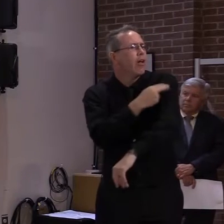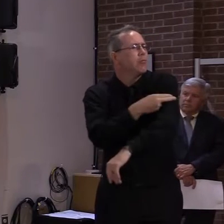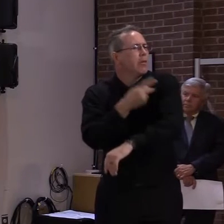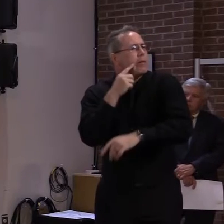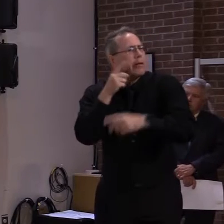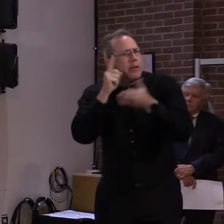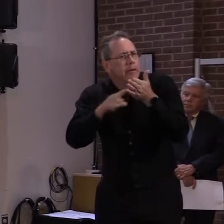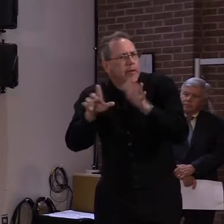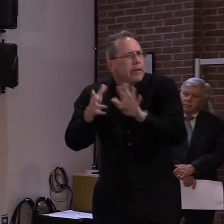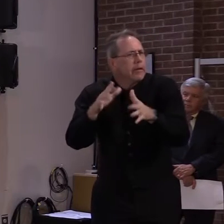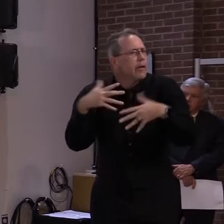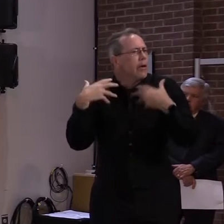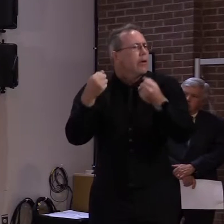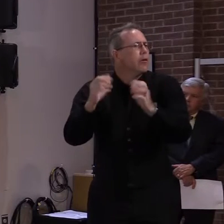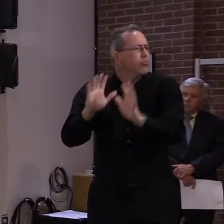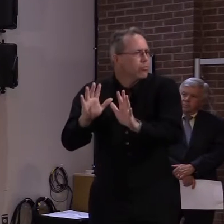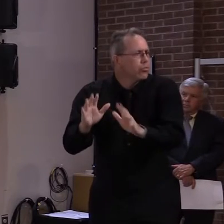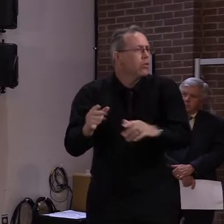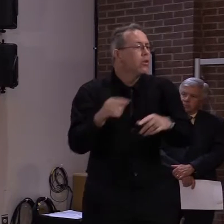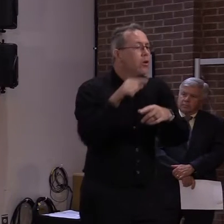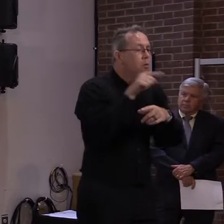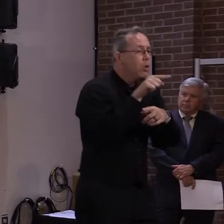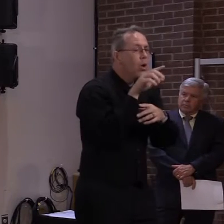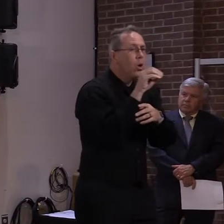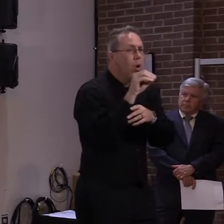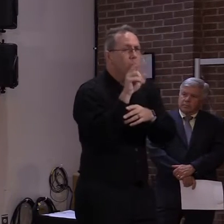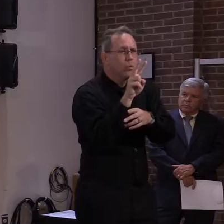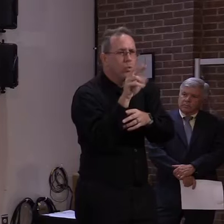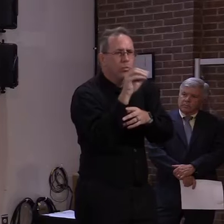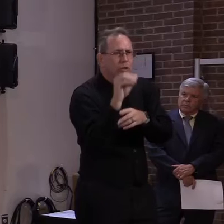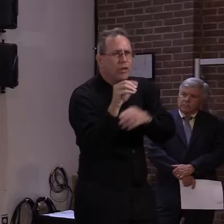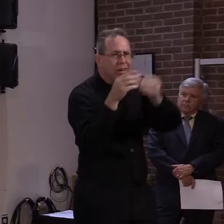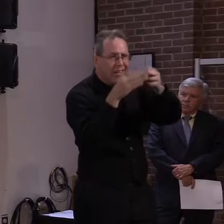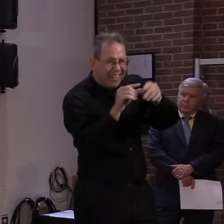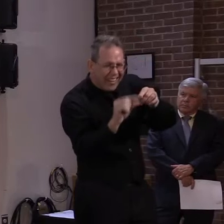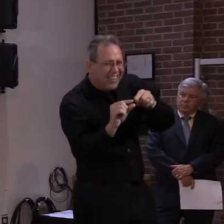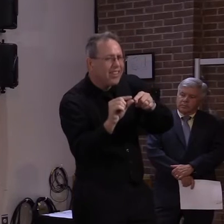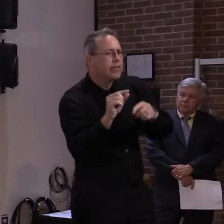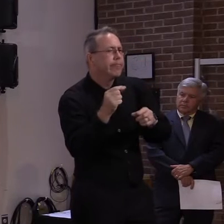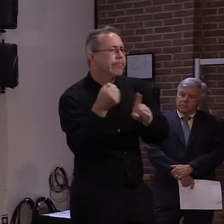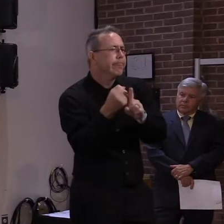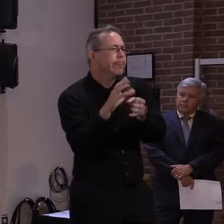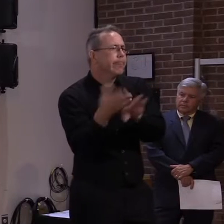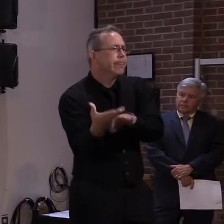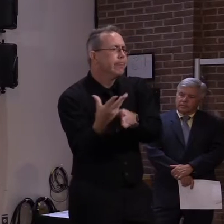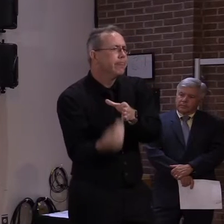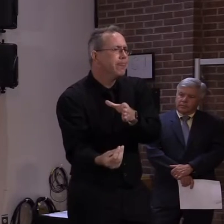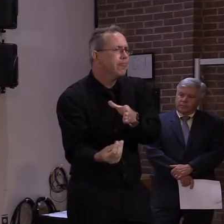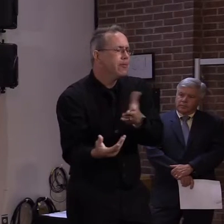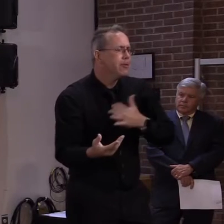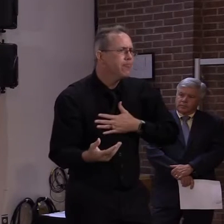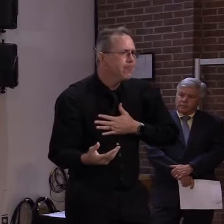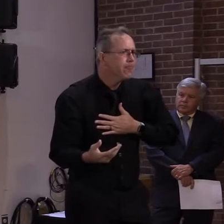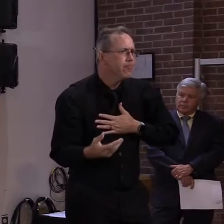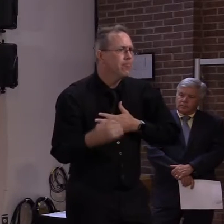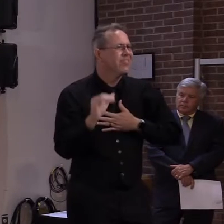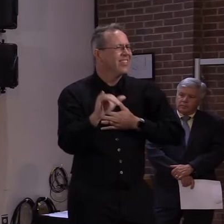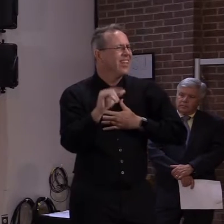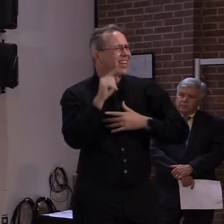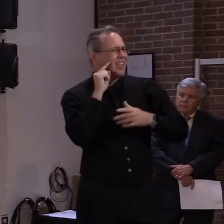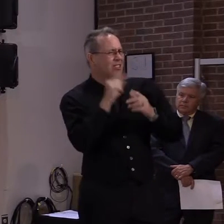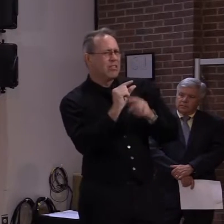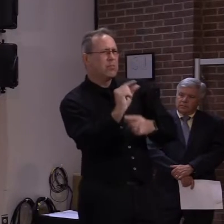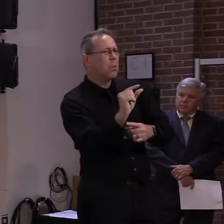0.002% have died, most of whom had other chronic conditions that contributed to this outcome. I share this